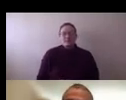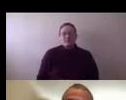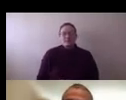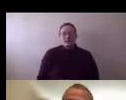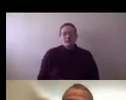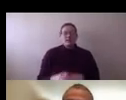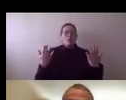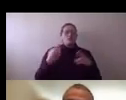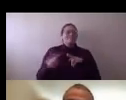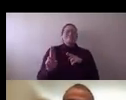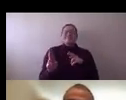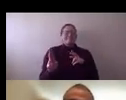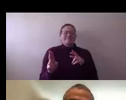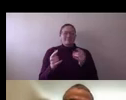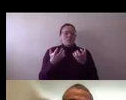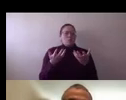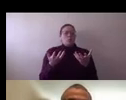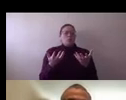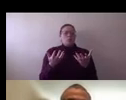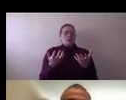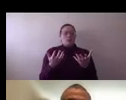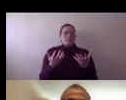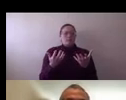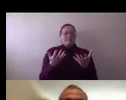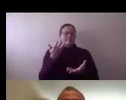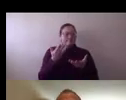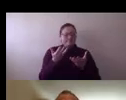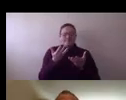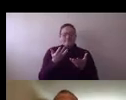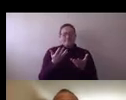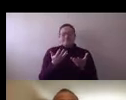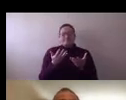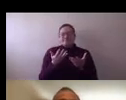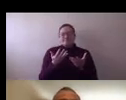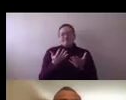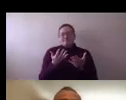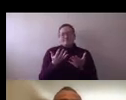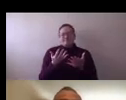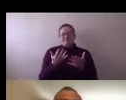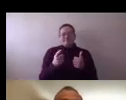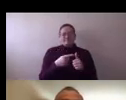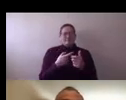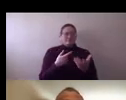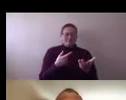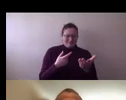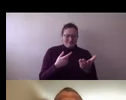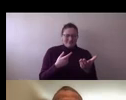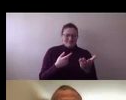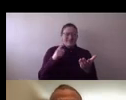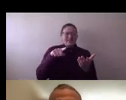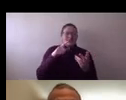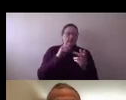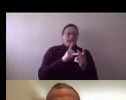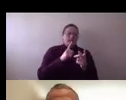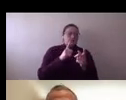Very briefly, I'd like to maybe first give some, this is the kind of abstract I sent